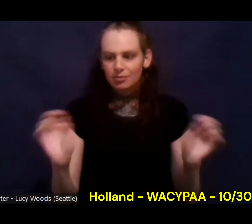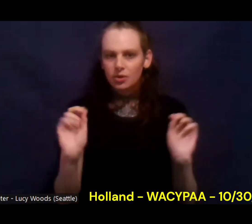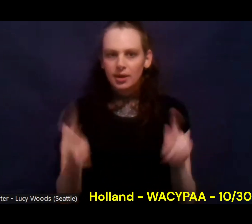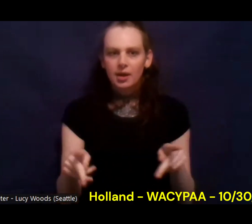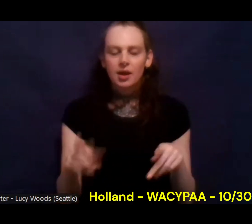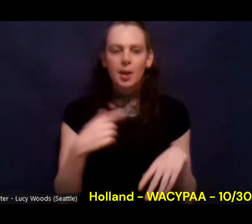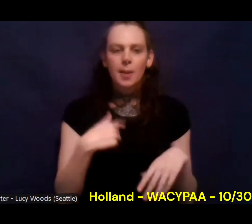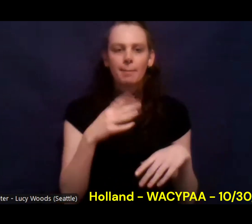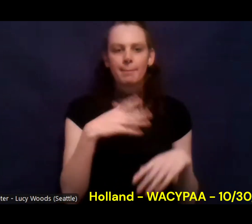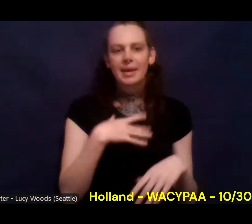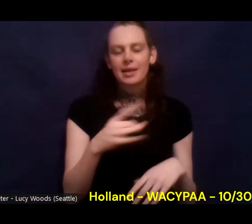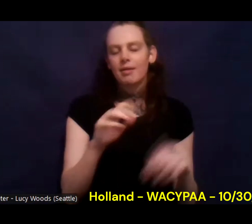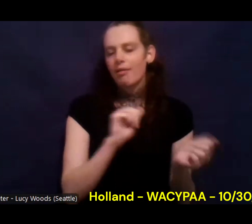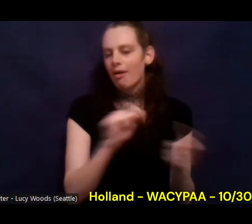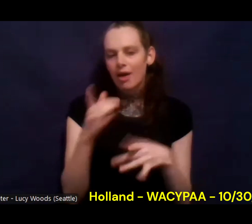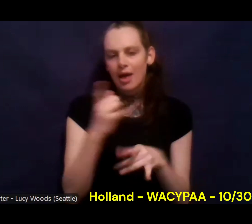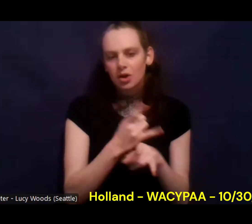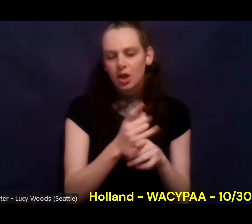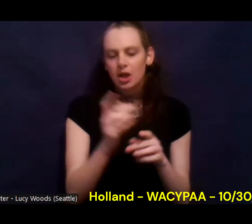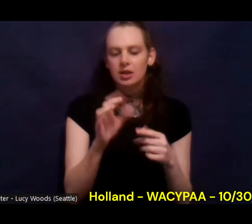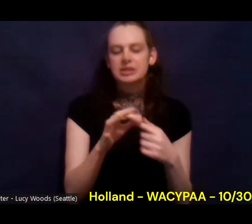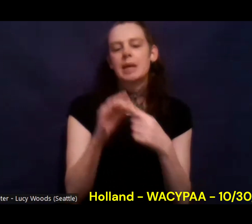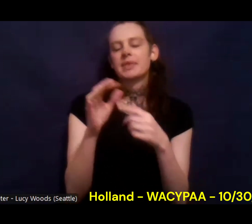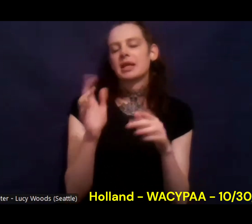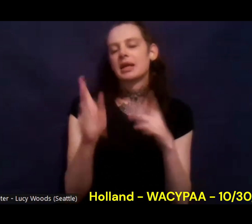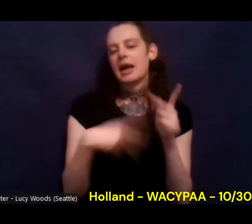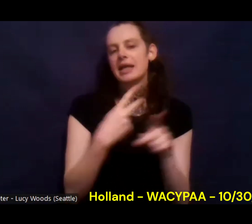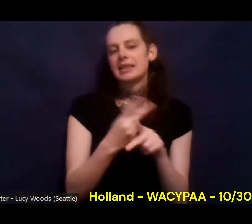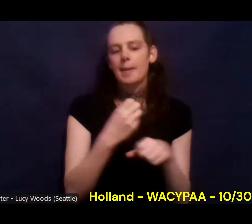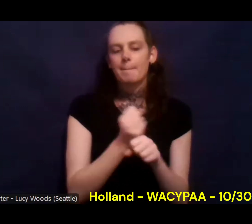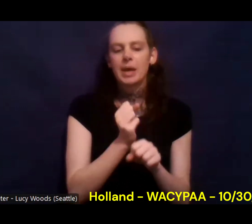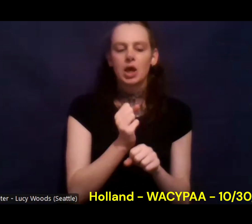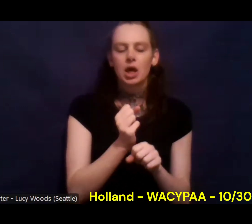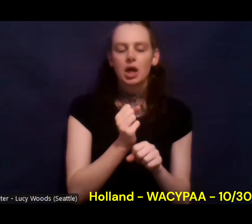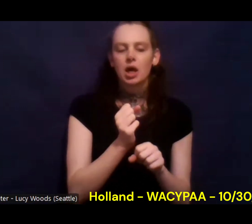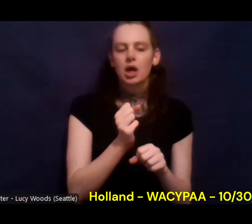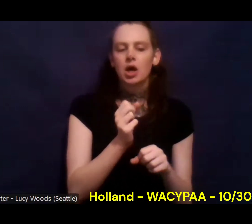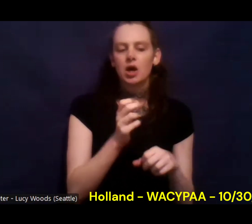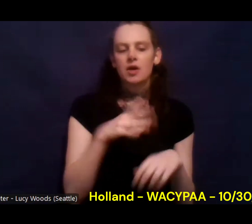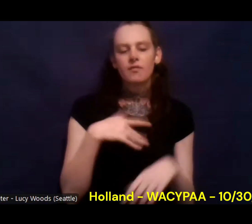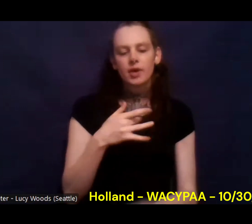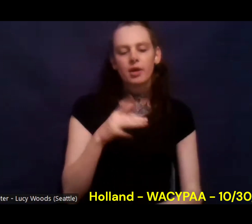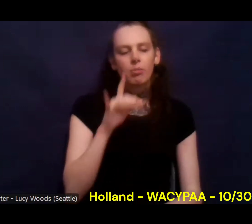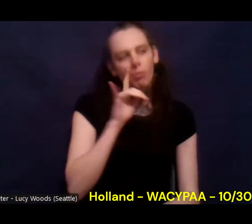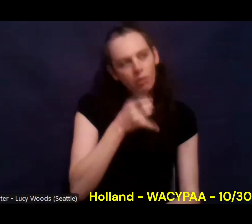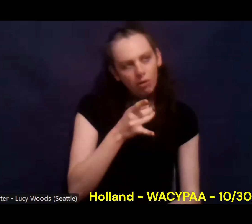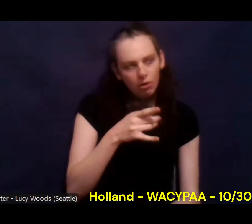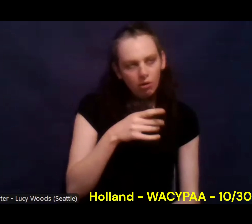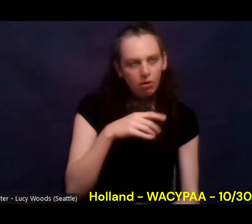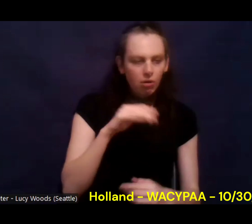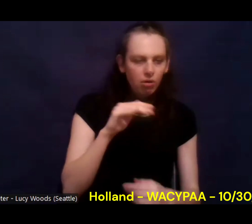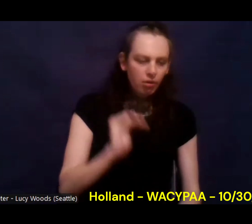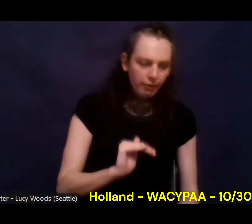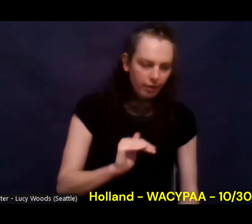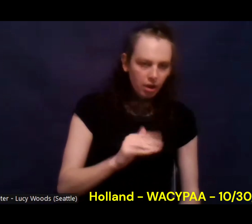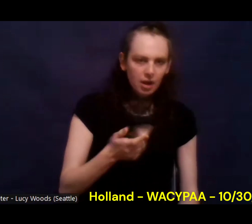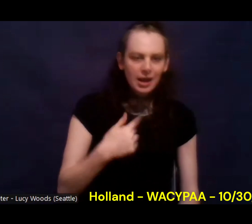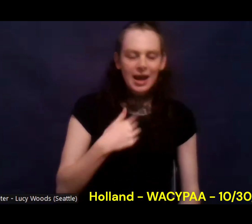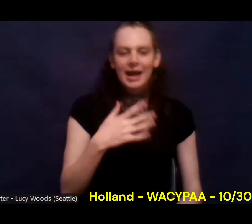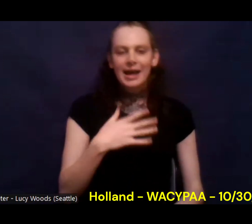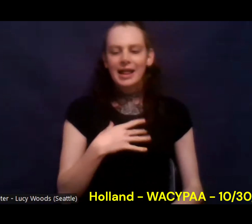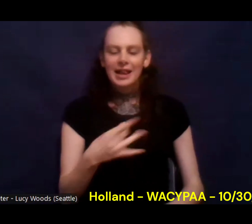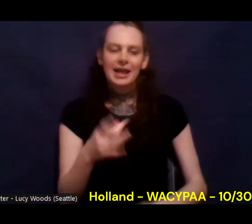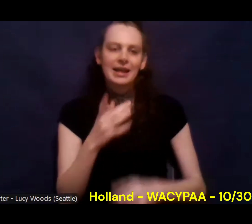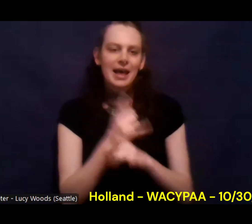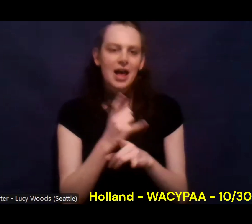like boring and down. That wasn't really my vibe. I like alcohol in the forms where like I see fun things. I like alcohol in the forms where like it makes